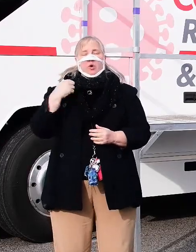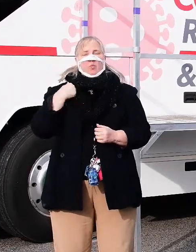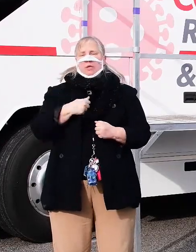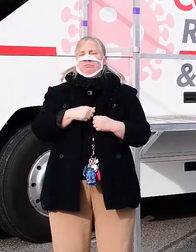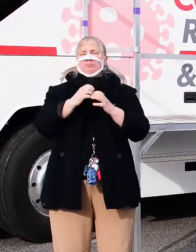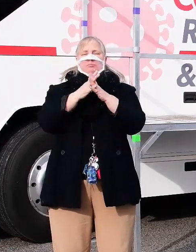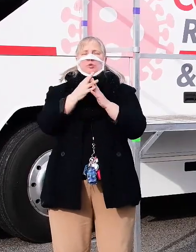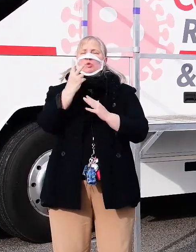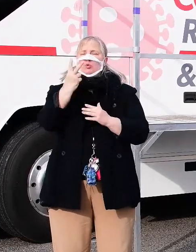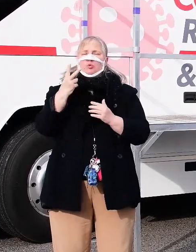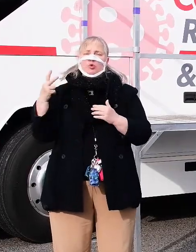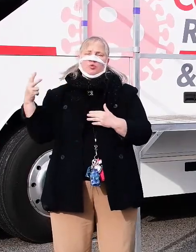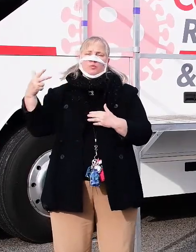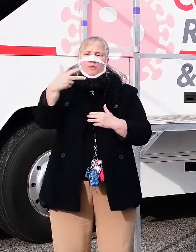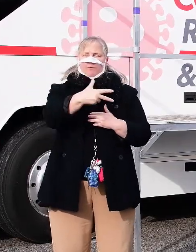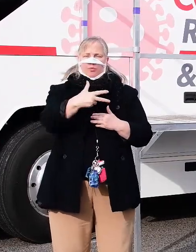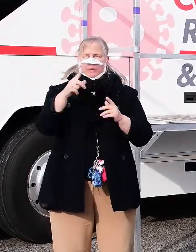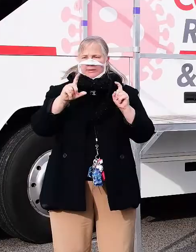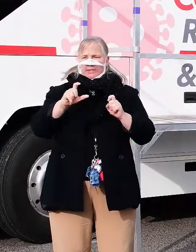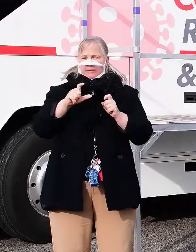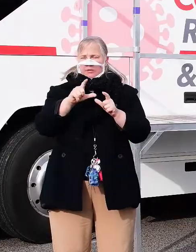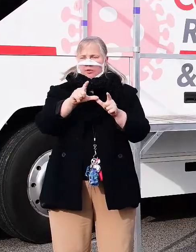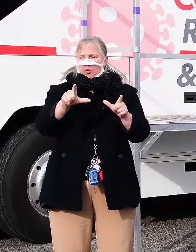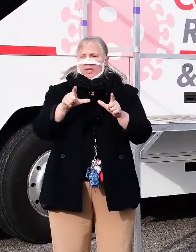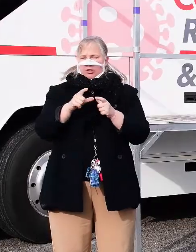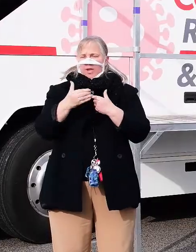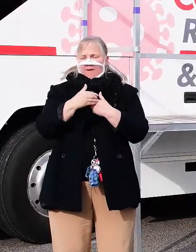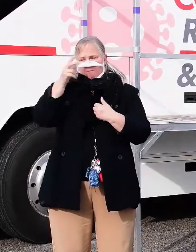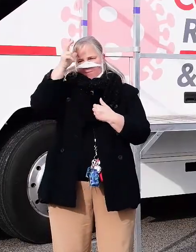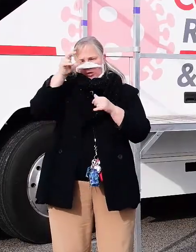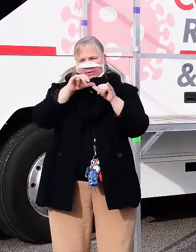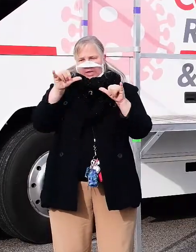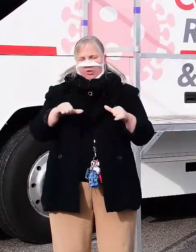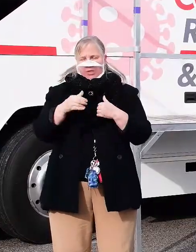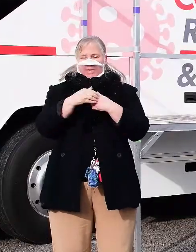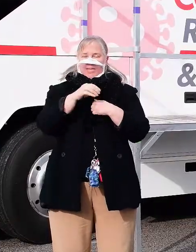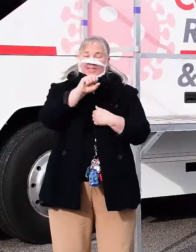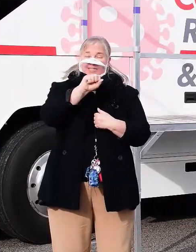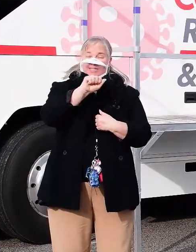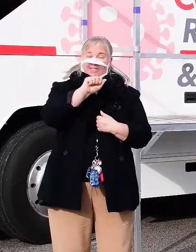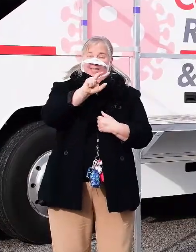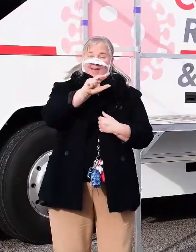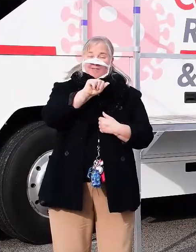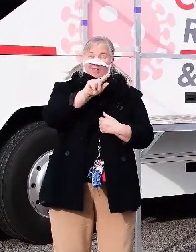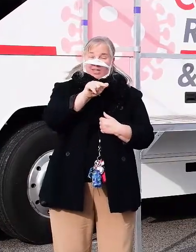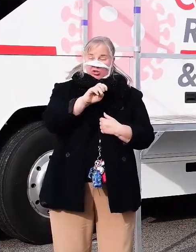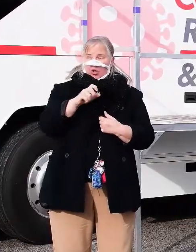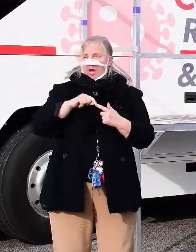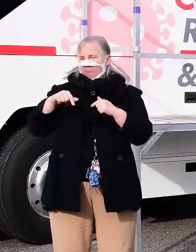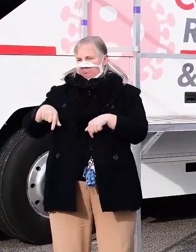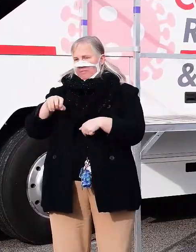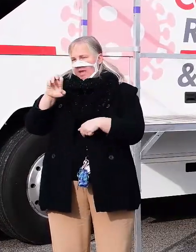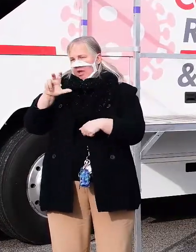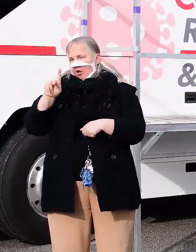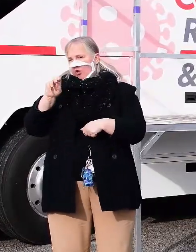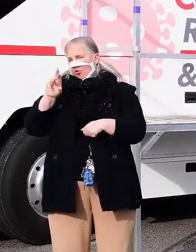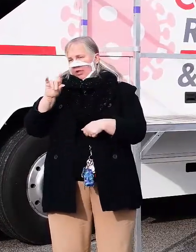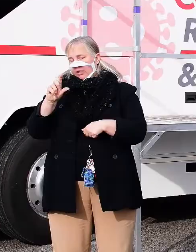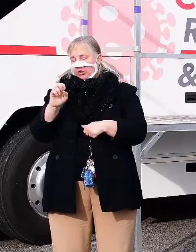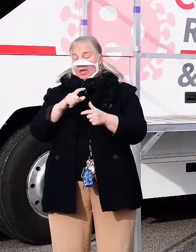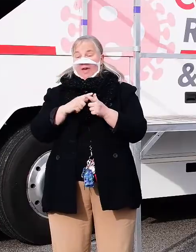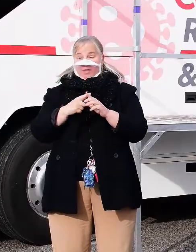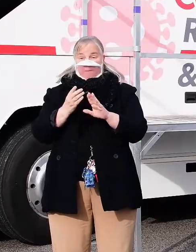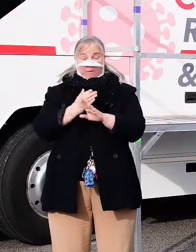drive-through testing locations at fire stations in Savage and right here in Elkridge. Then, ahead of